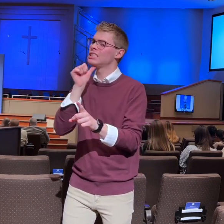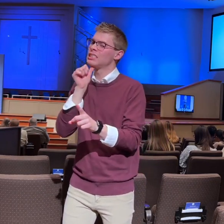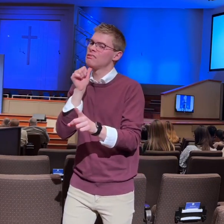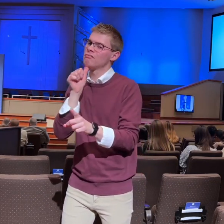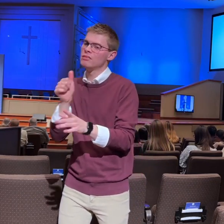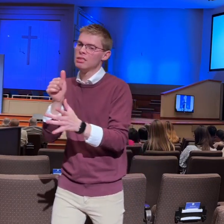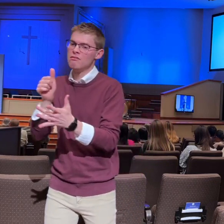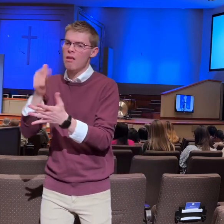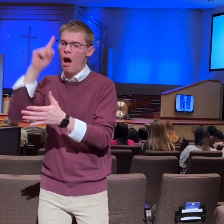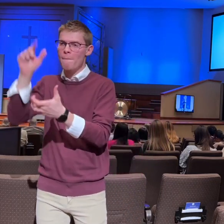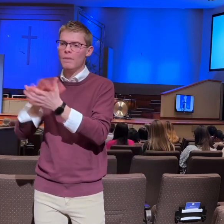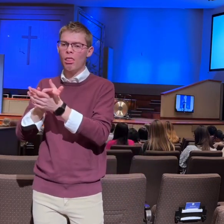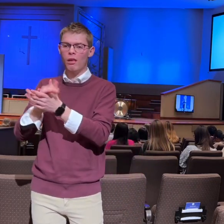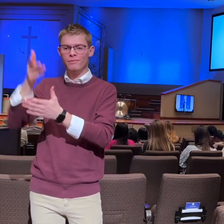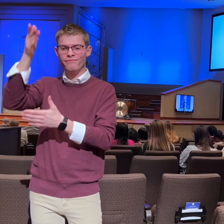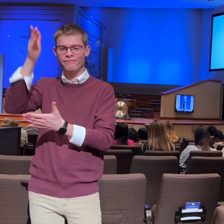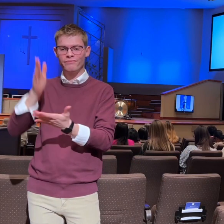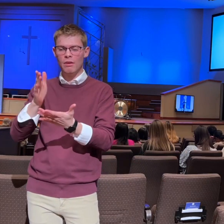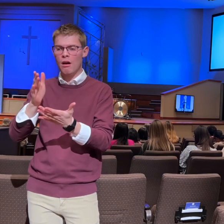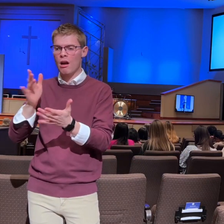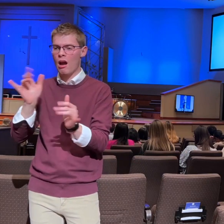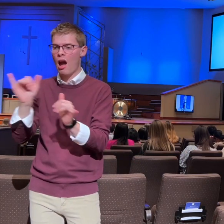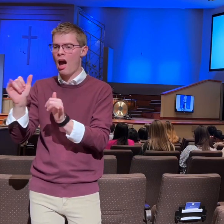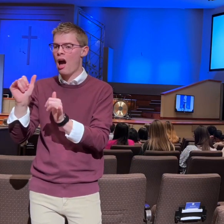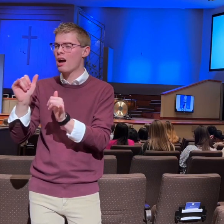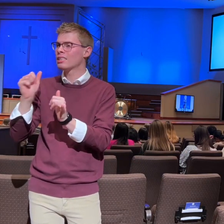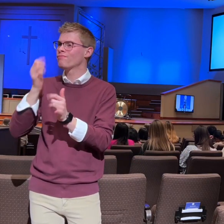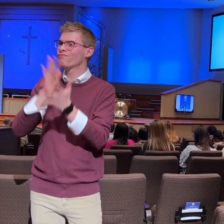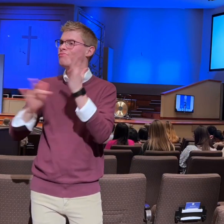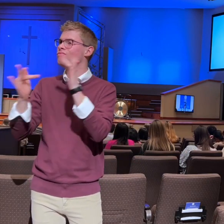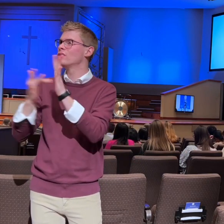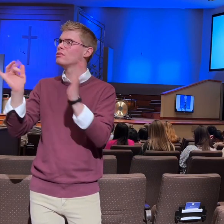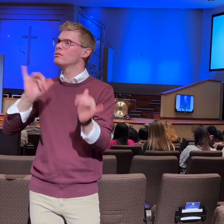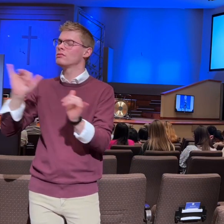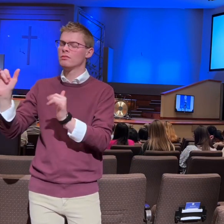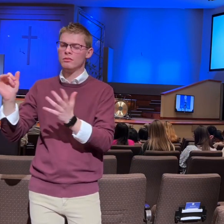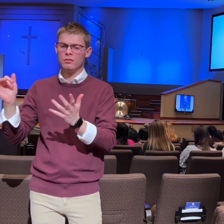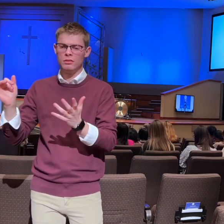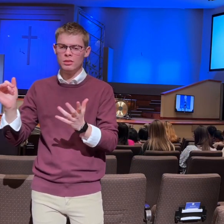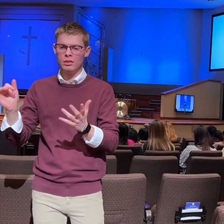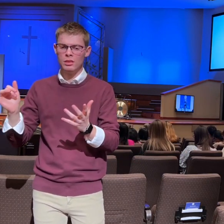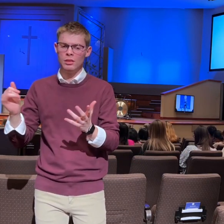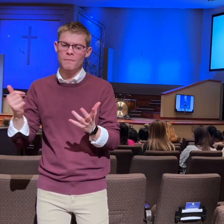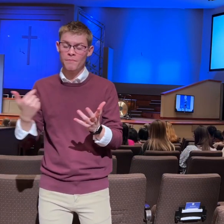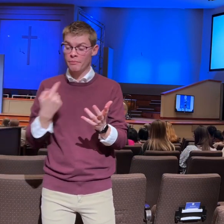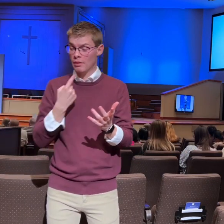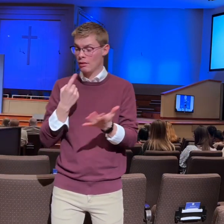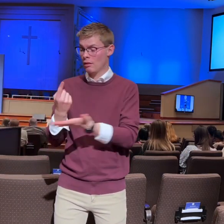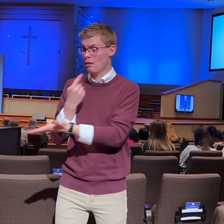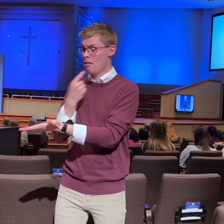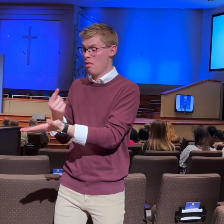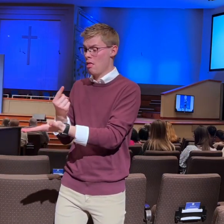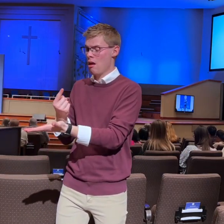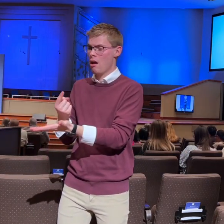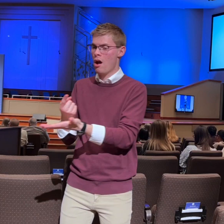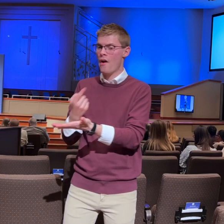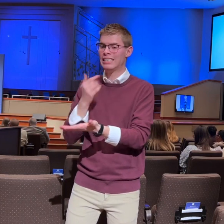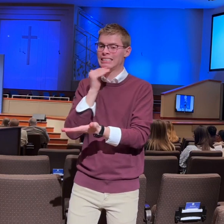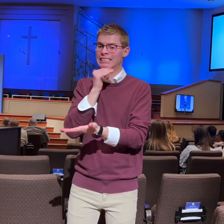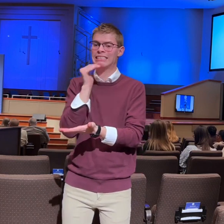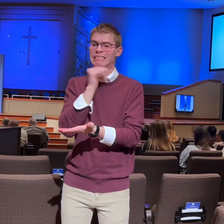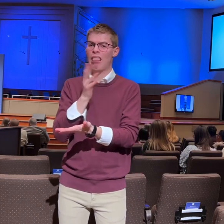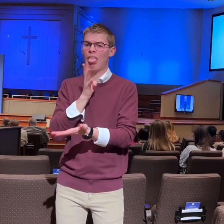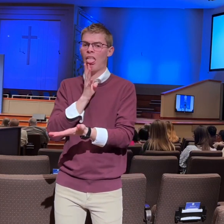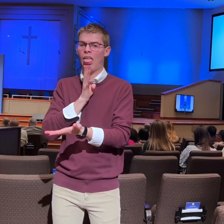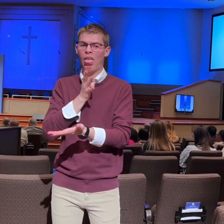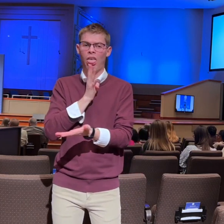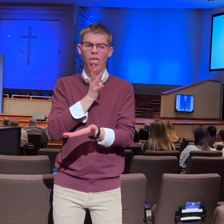a false and damnable doctrine, according to verse number 2, they're speaking lies in hypocrisy. When they say that they